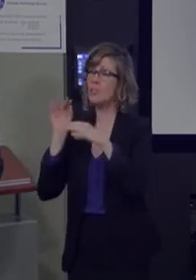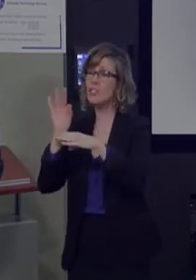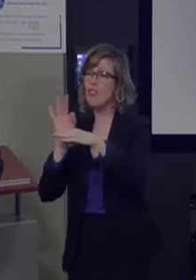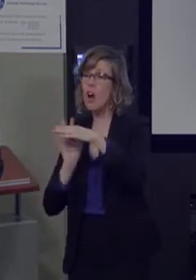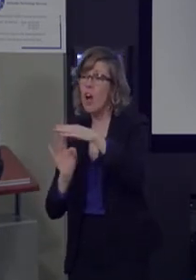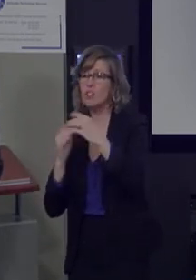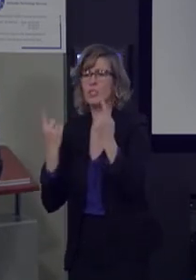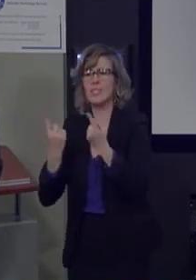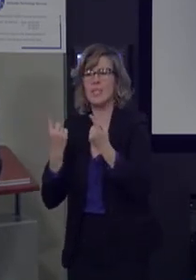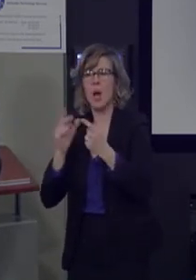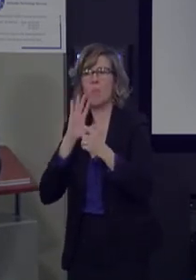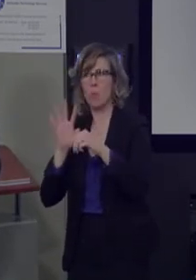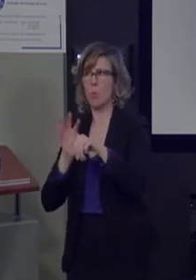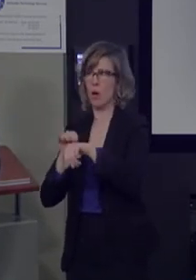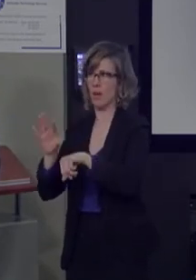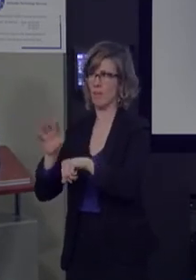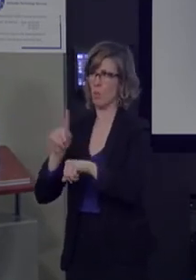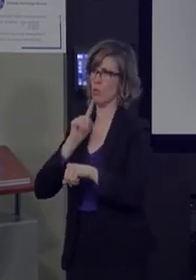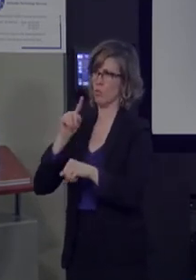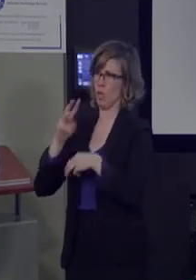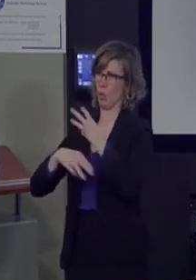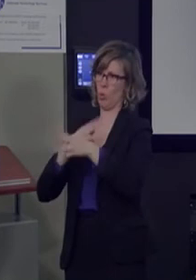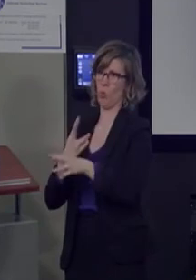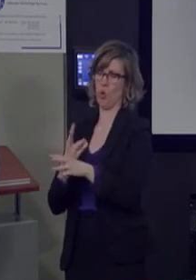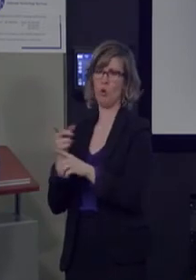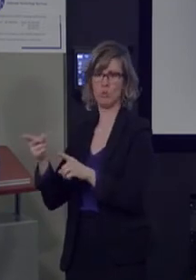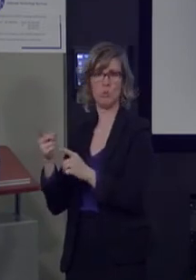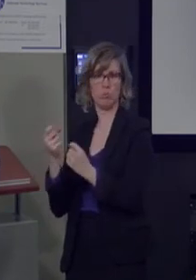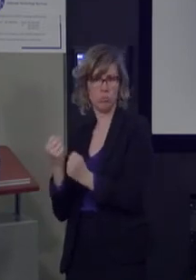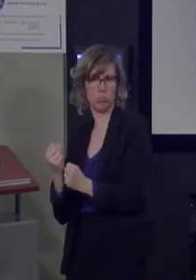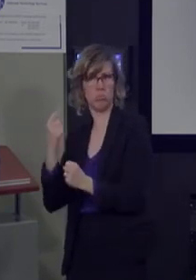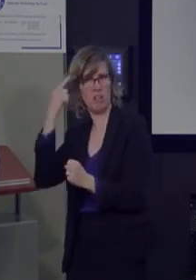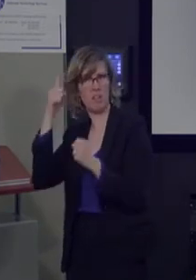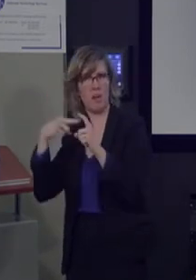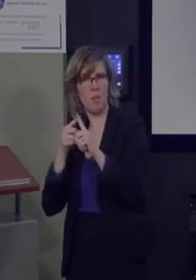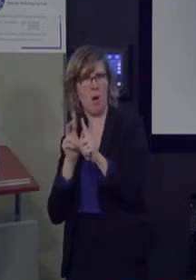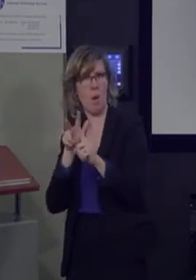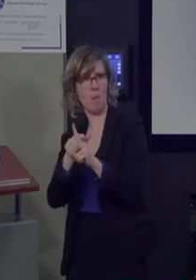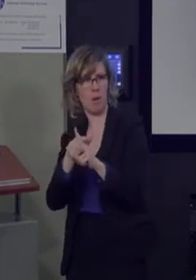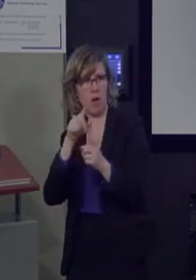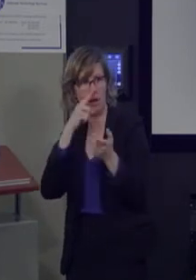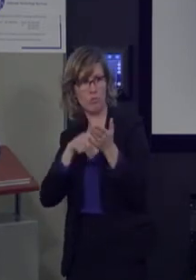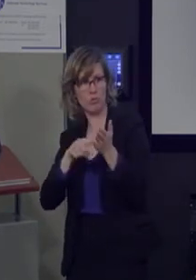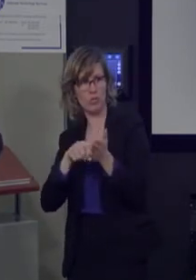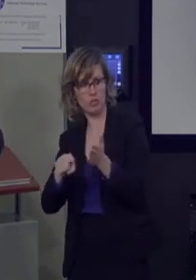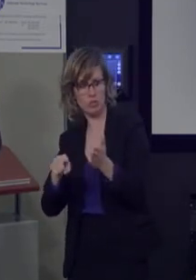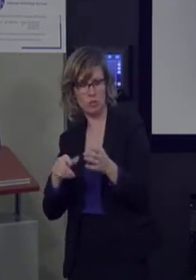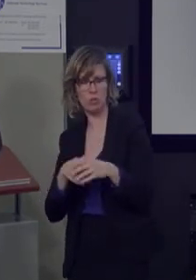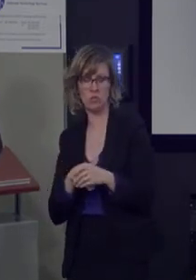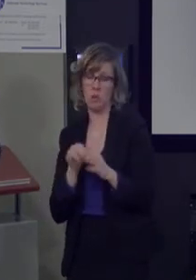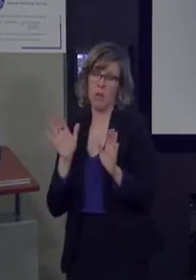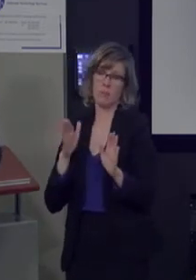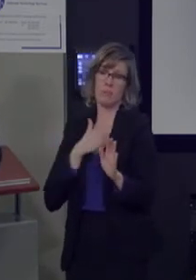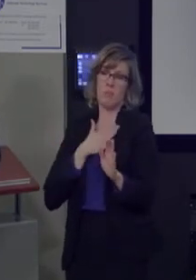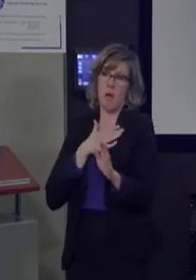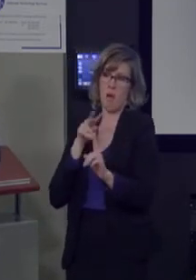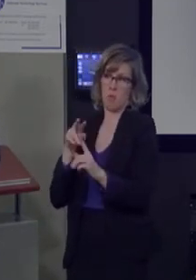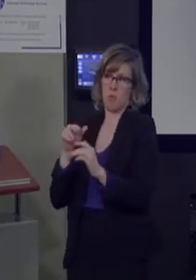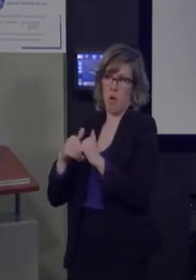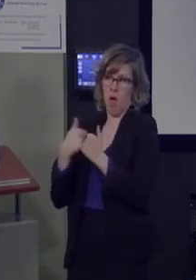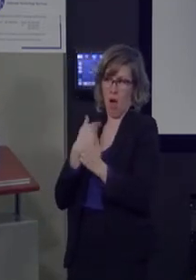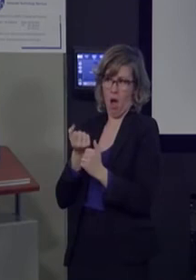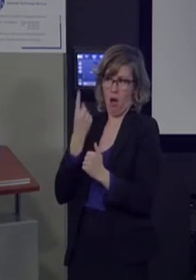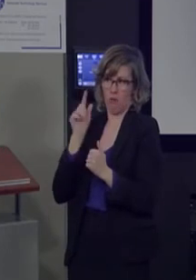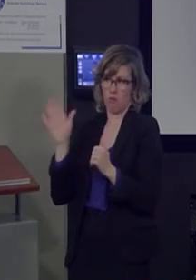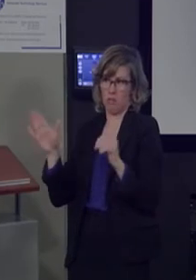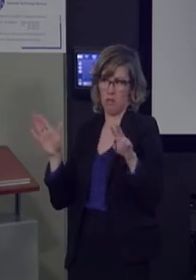an impact in the real world, very much applied research. Now, that's the way I understand what was